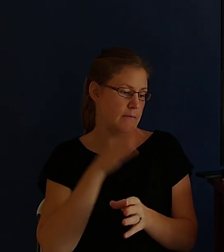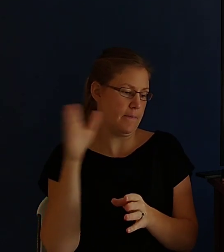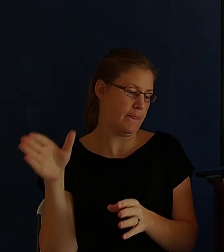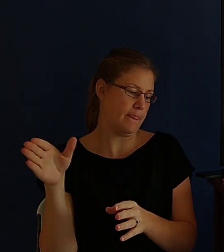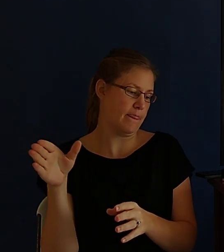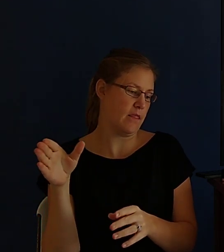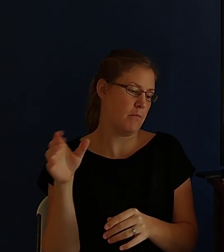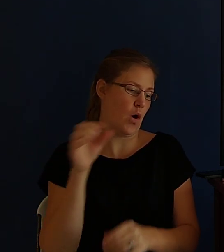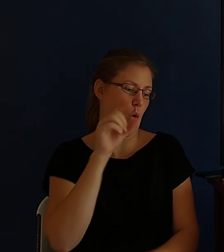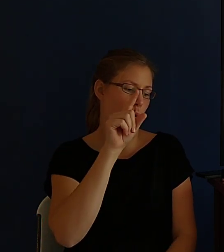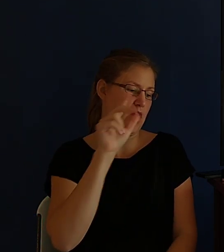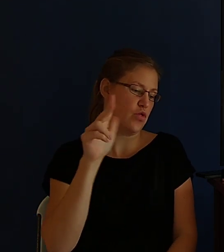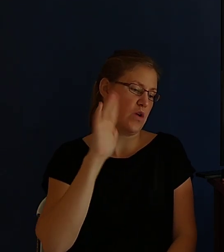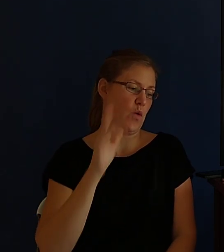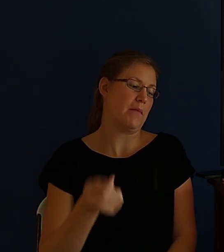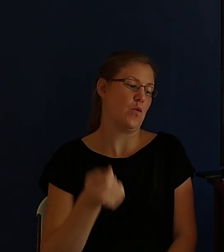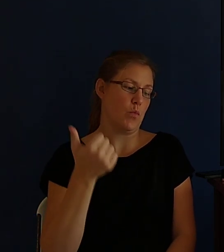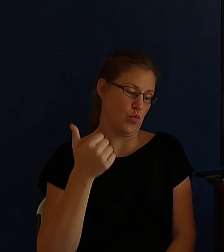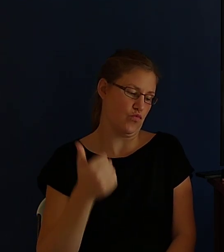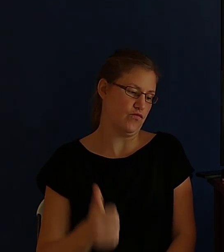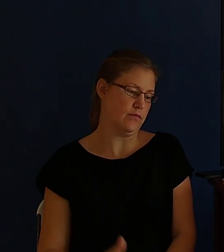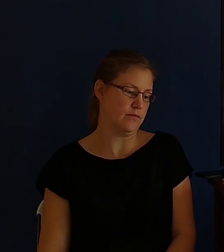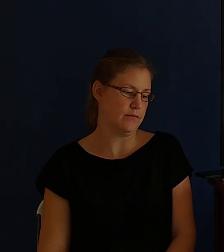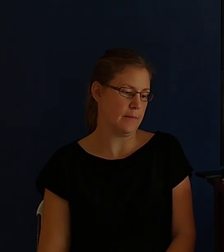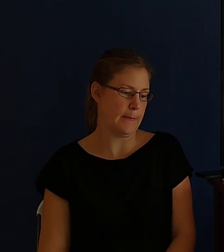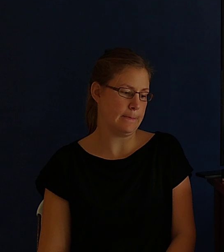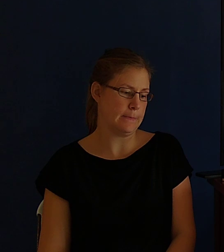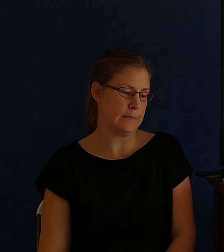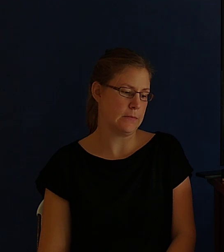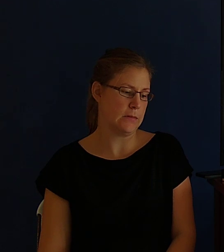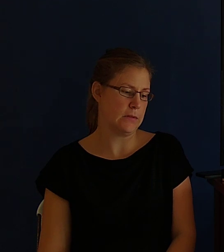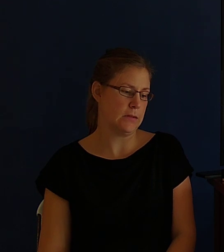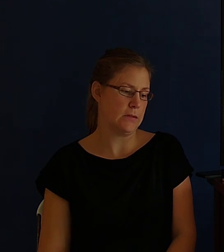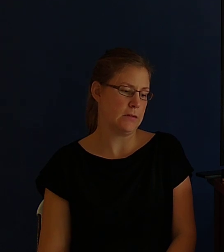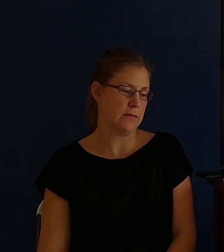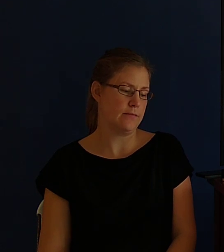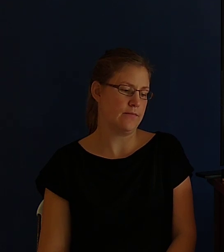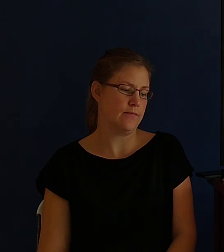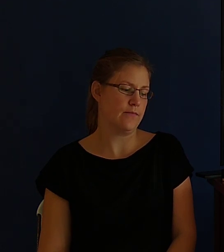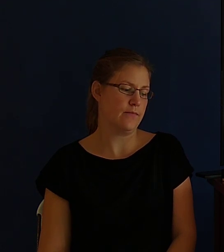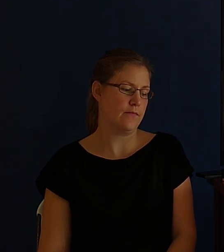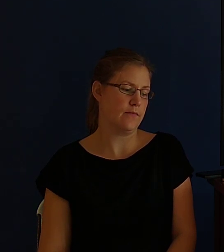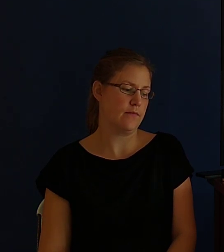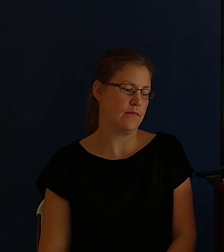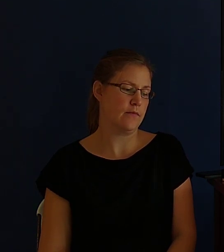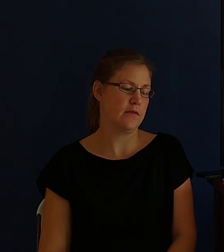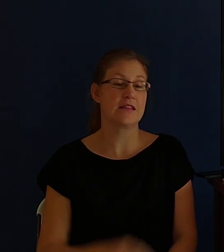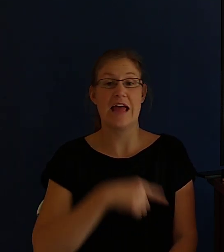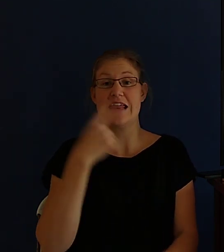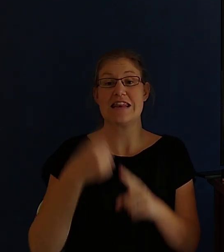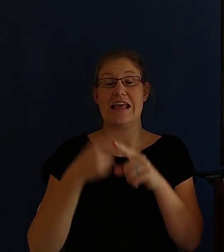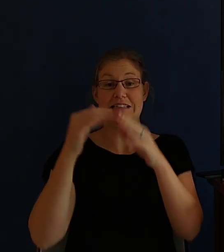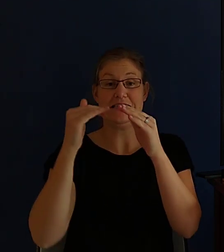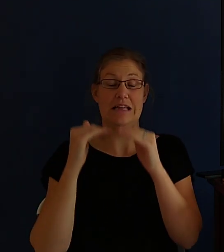be removed from the next step. But in the next step, we need to discover all the